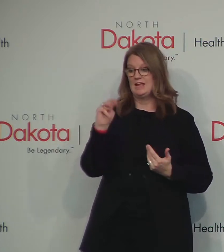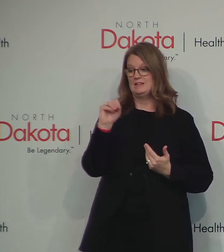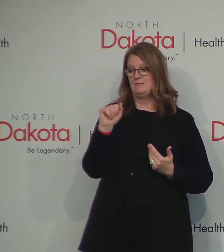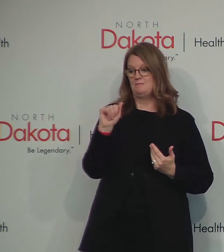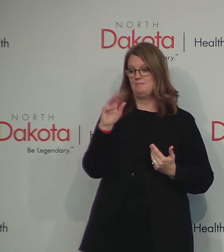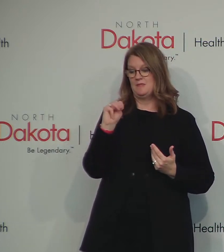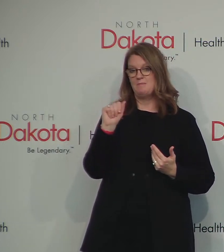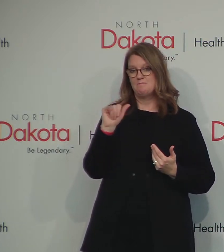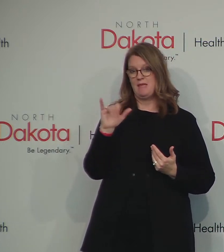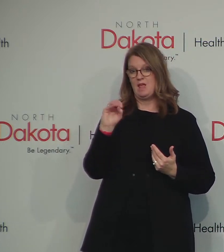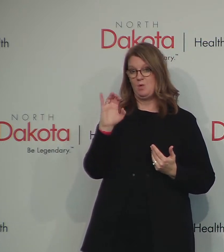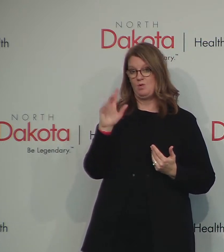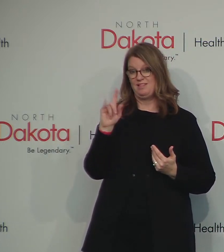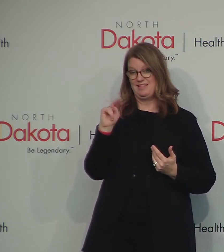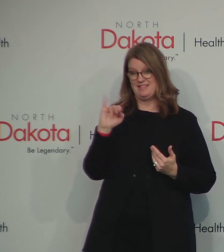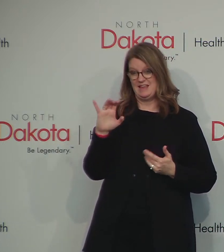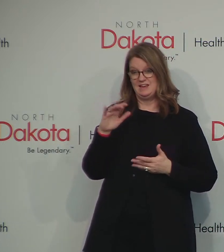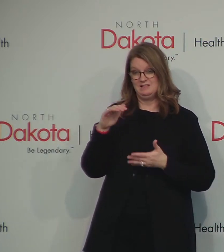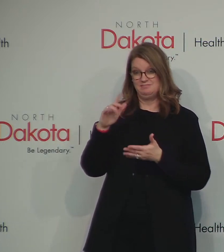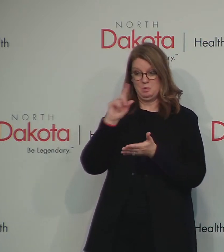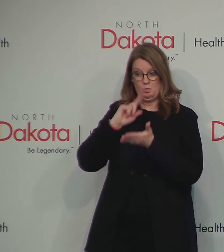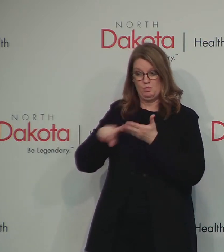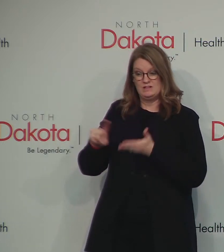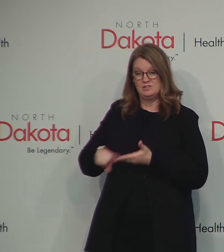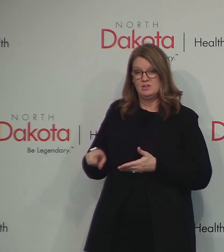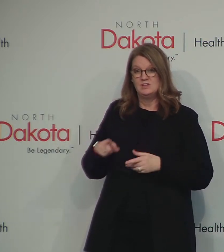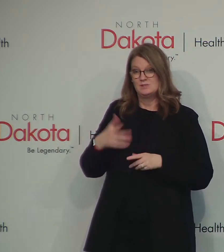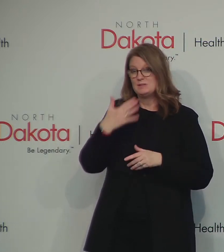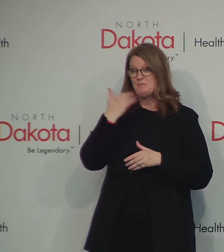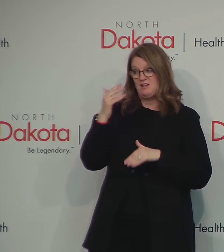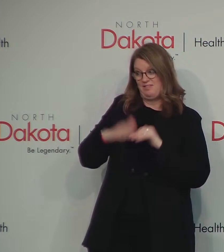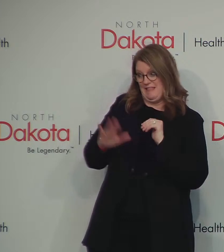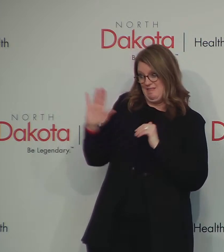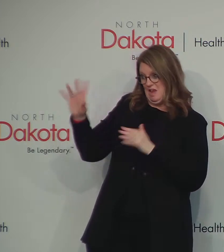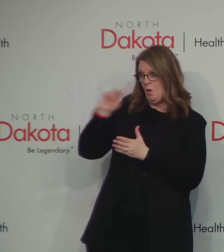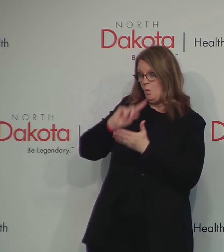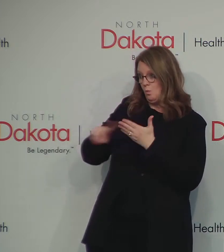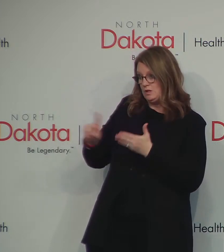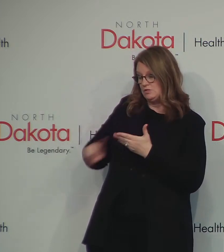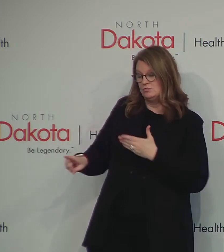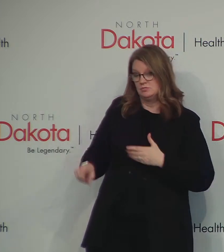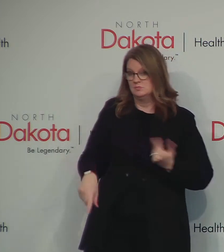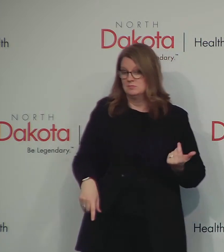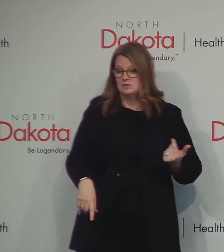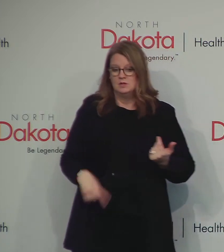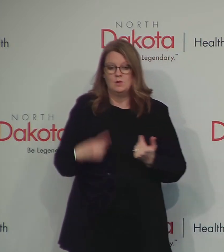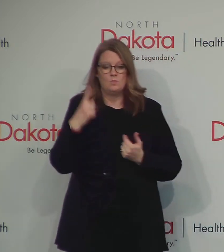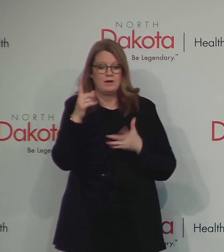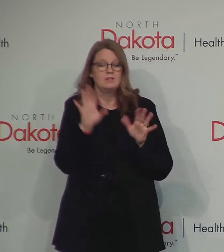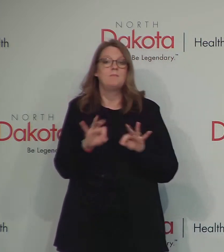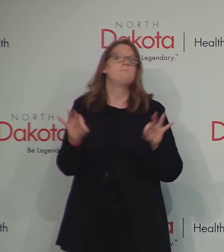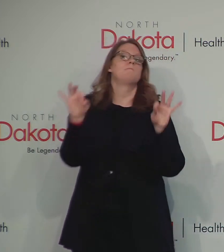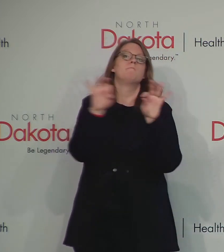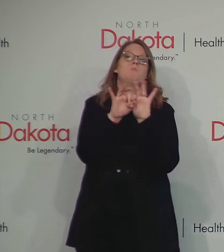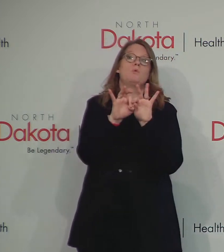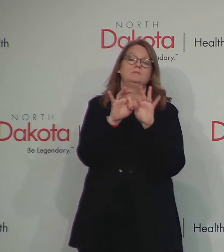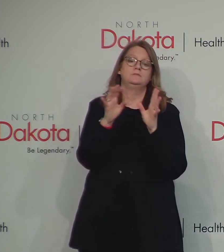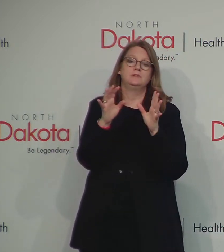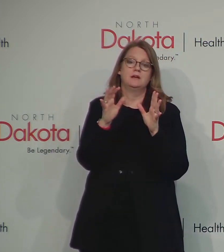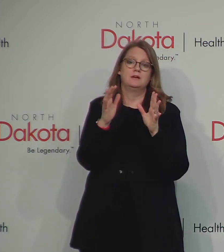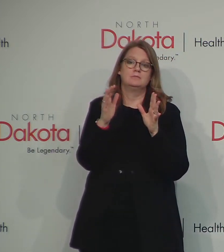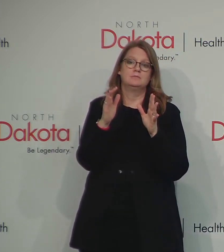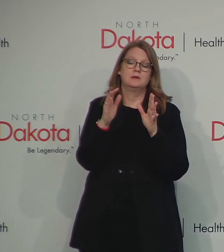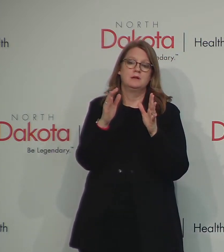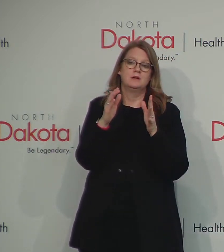study, which was at 2%, so this is even better than that. And so one of the keys to the success of this